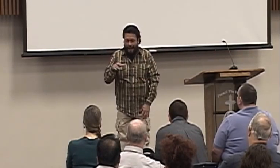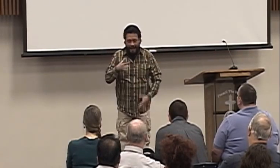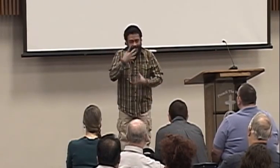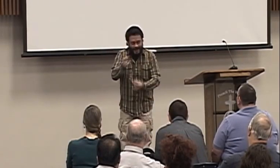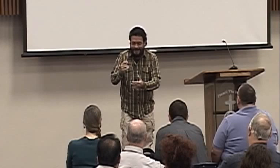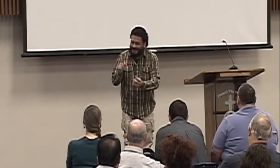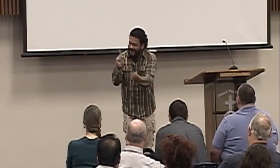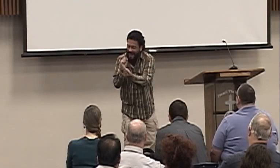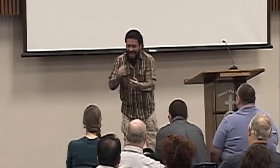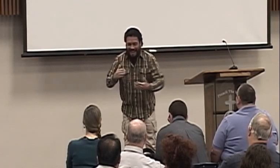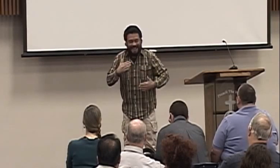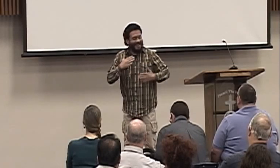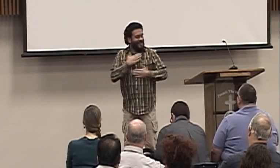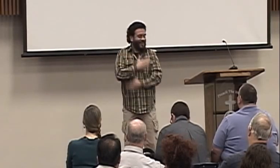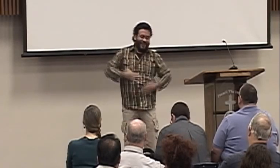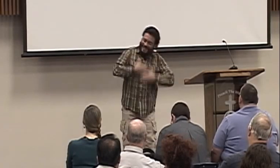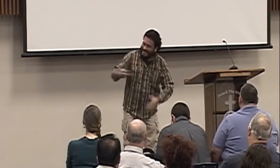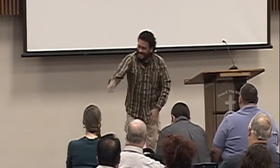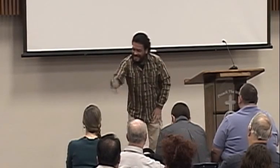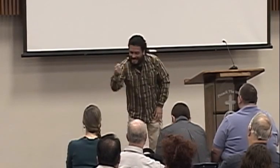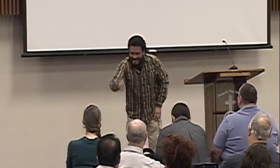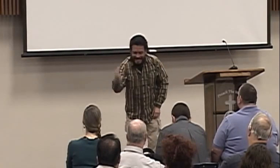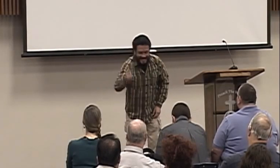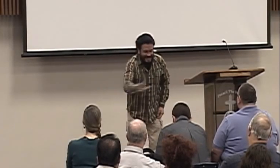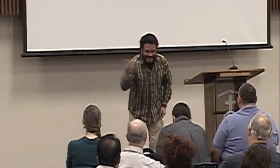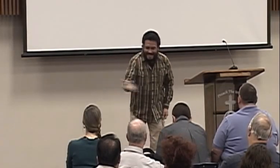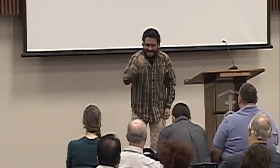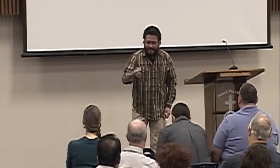And afterwards, he was really interested, met all the deaf, shaking their hands.